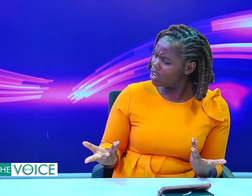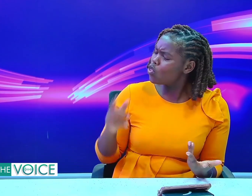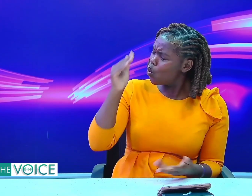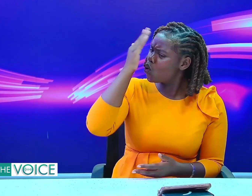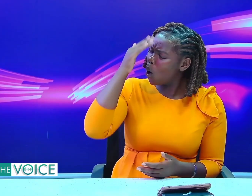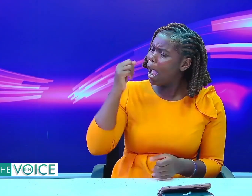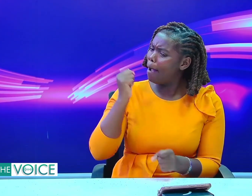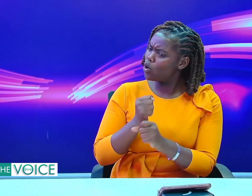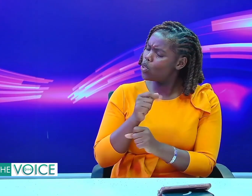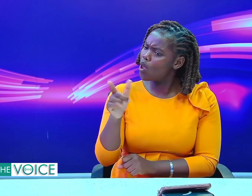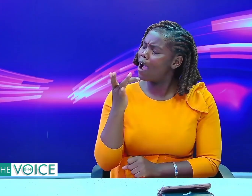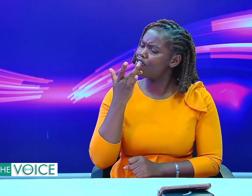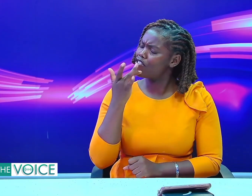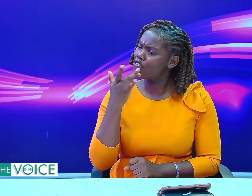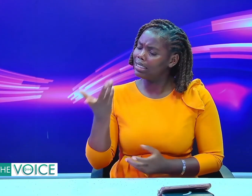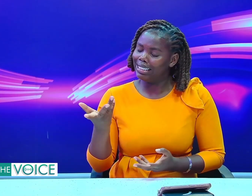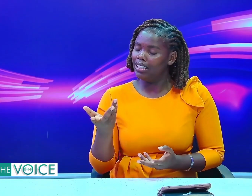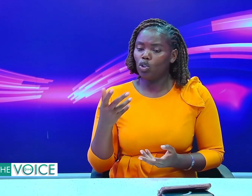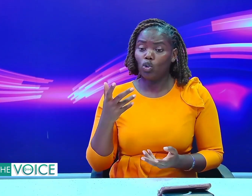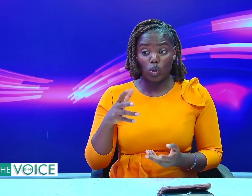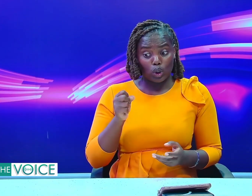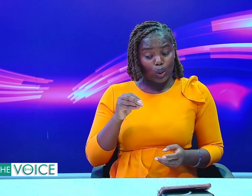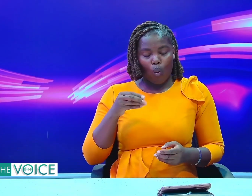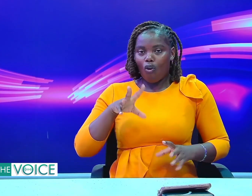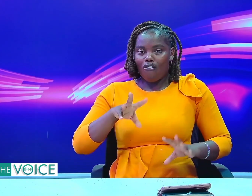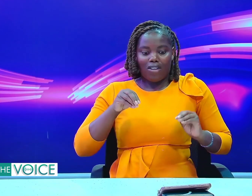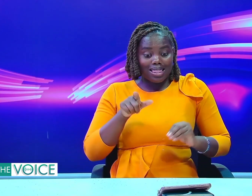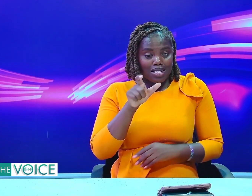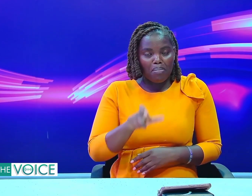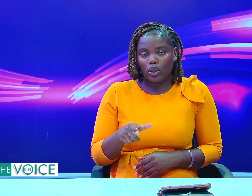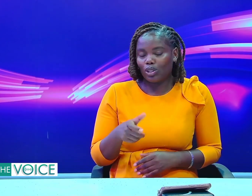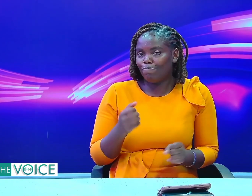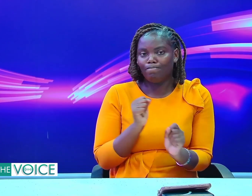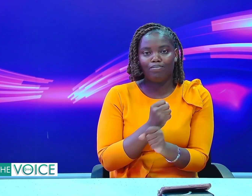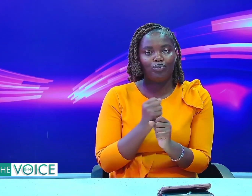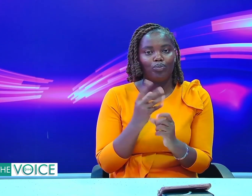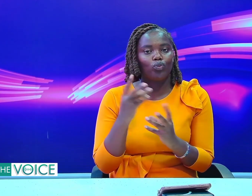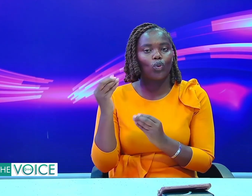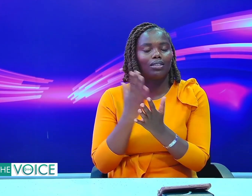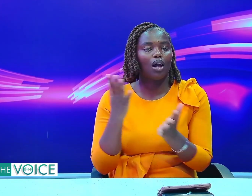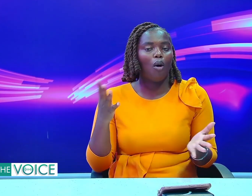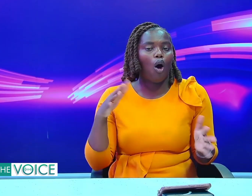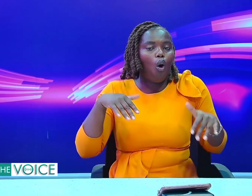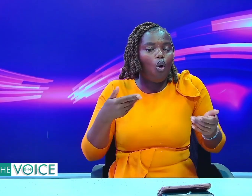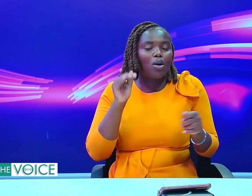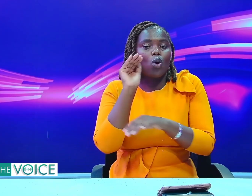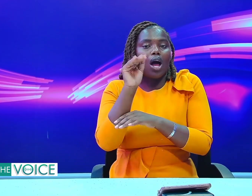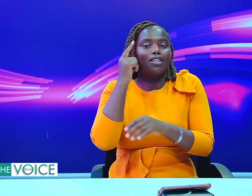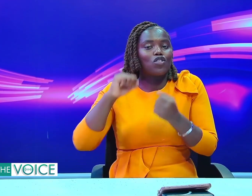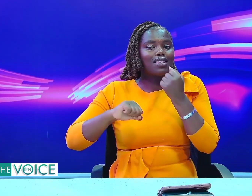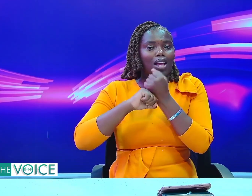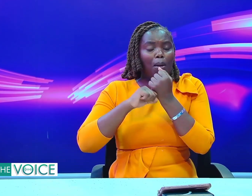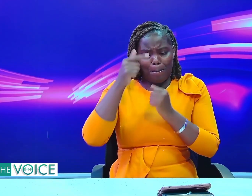Maybe you go somewhere and then someone is pretending, saying, you're my favorite, I'm trying to care for you, I'm trying to help you.